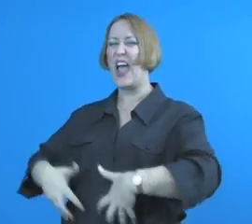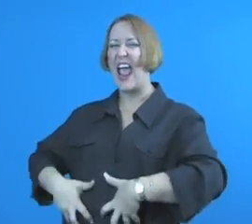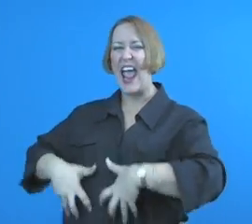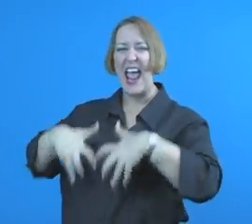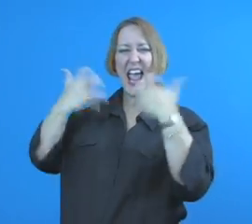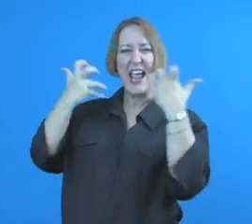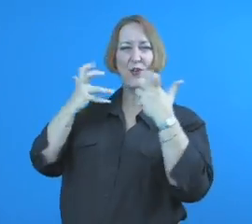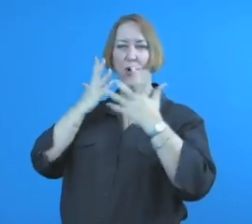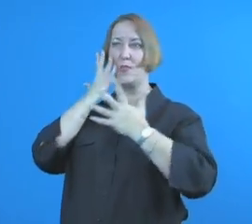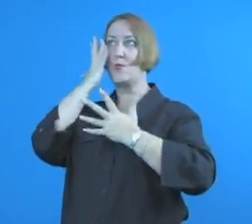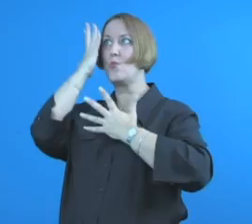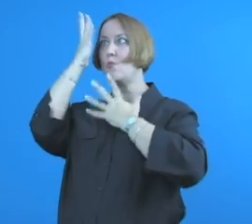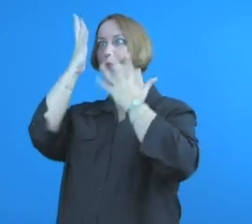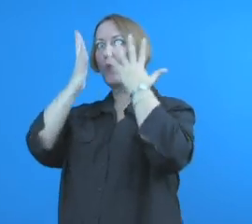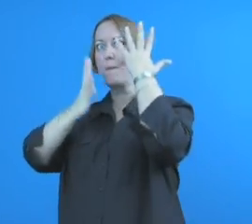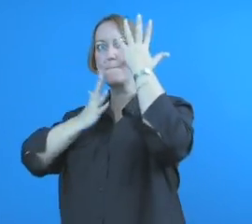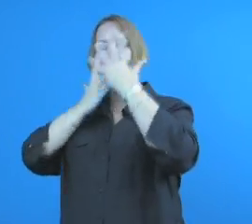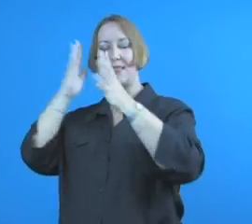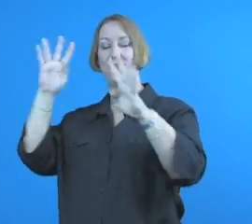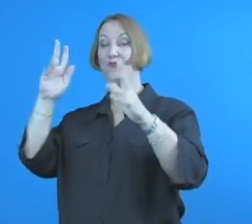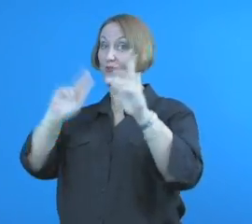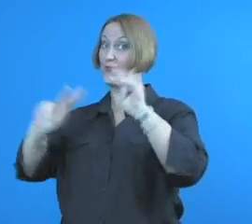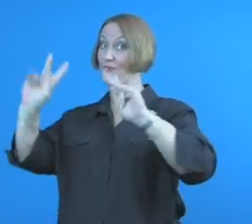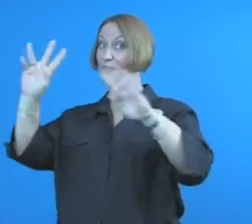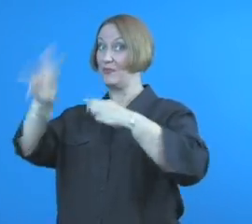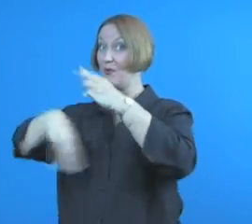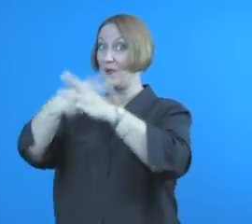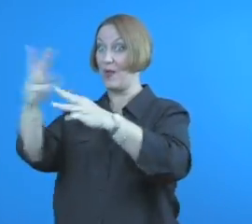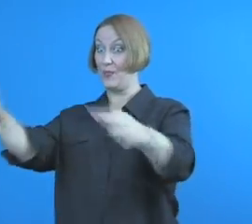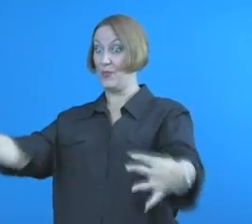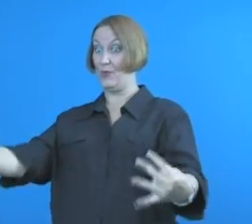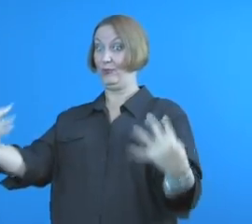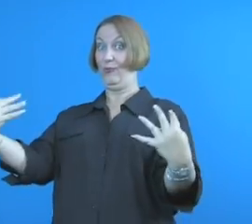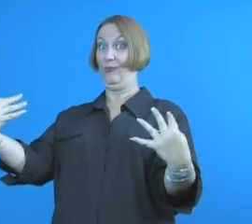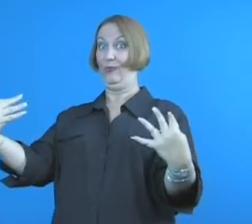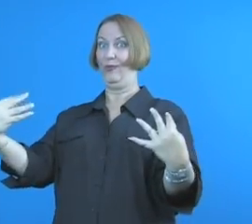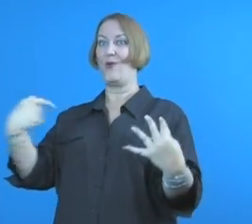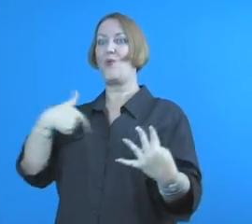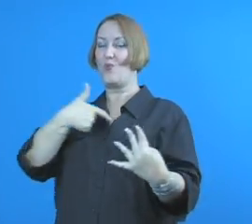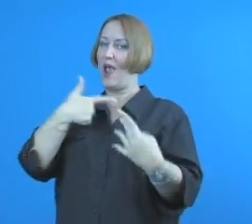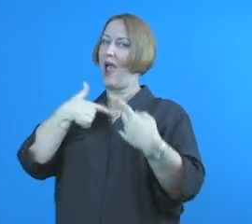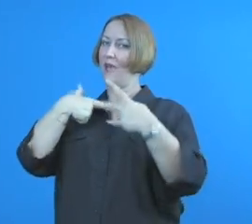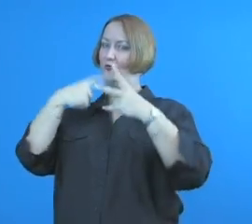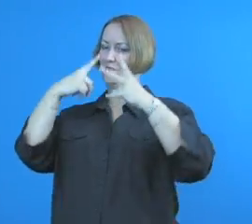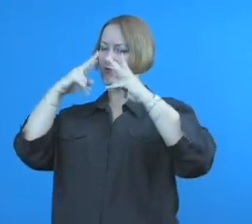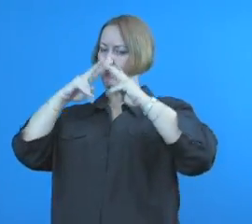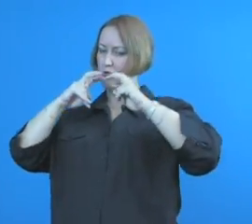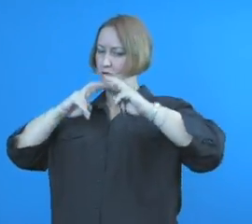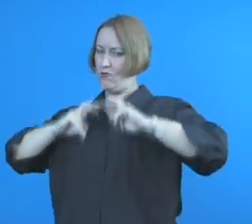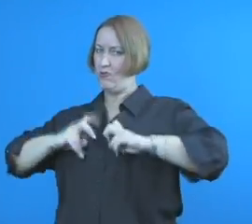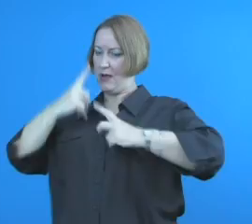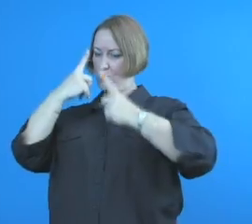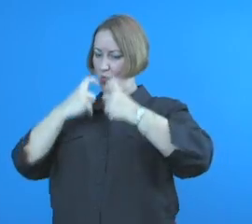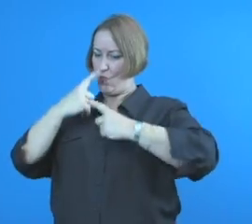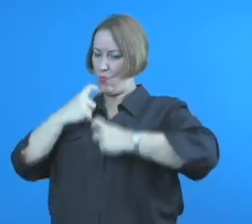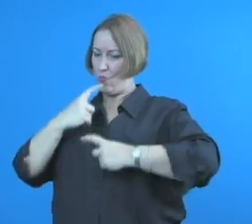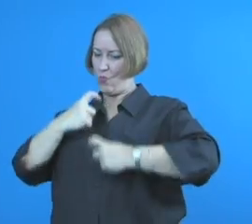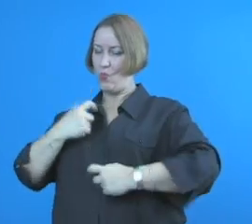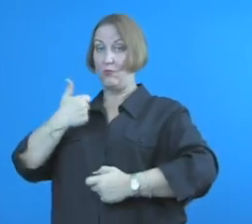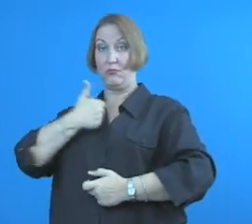questions about our readiness and emergency preparedness. The answers to a number of those questions were not comforting,